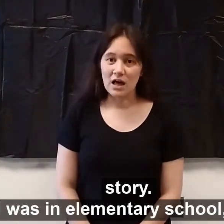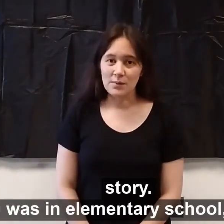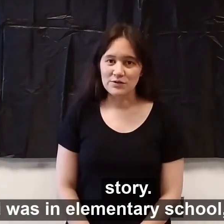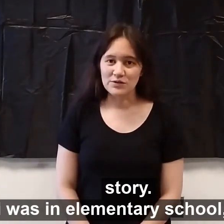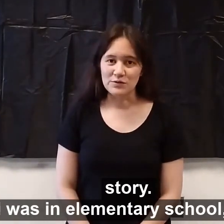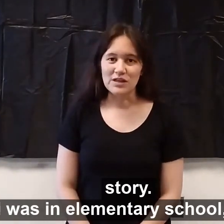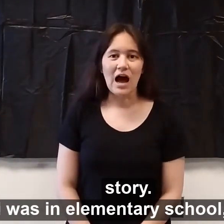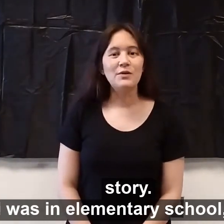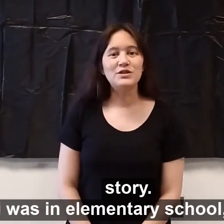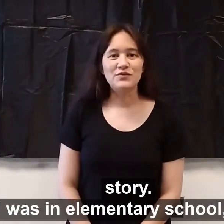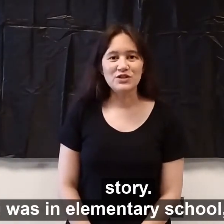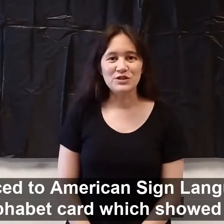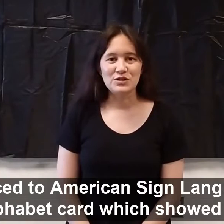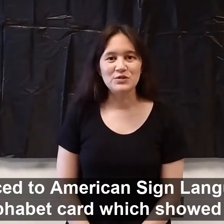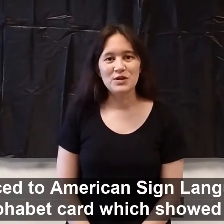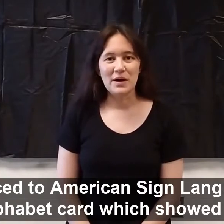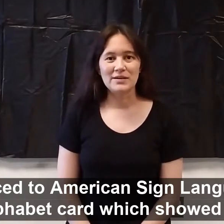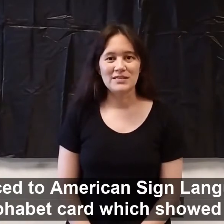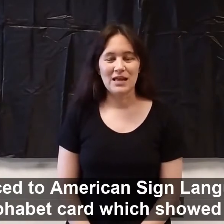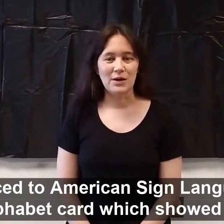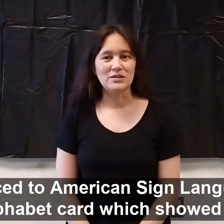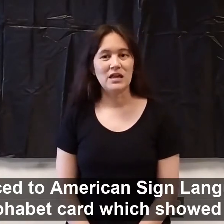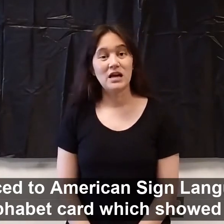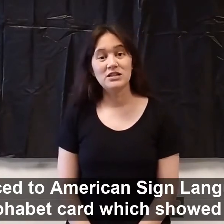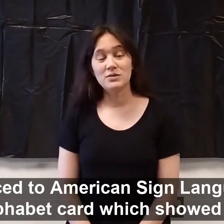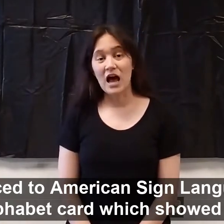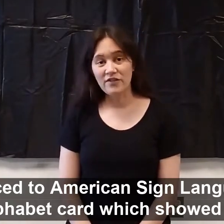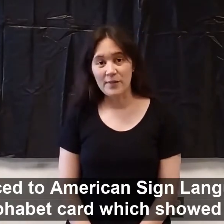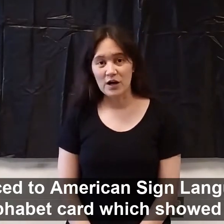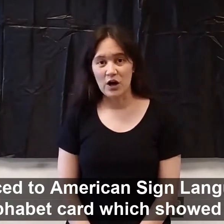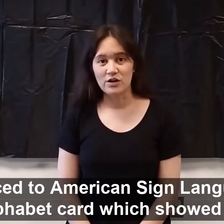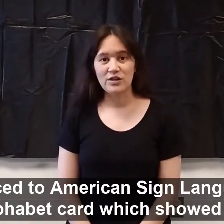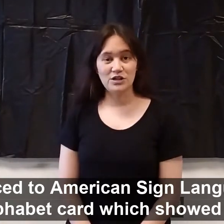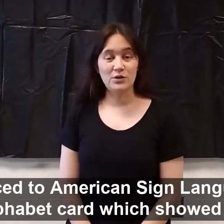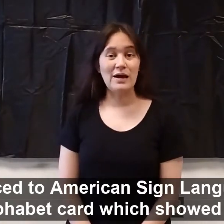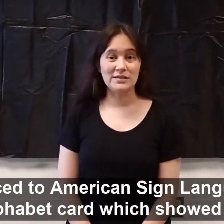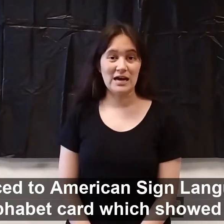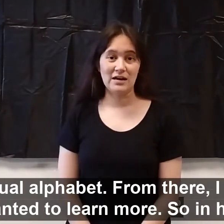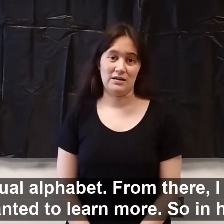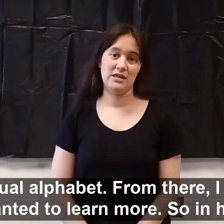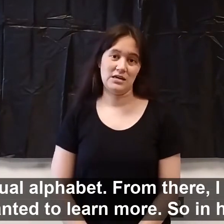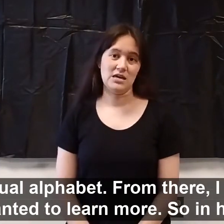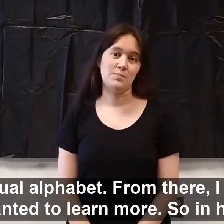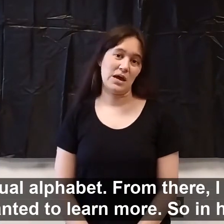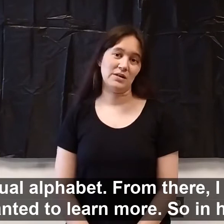elementary school, I was first introduced to American Sign Language thanks to an alphabet card that showed how to sign the manual